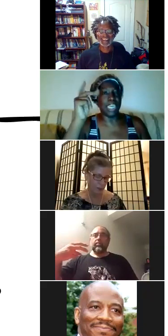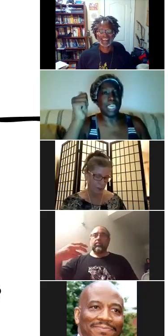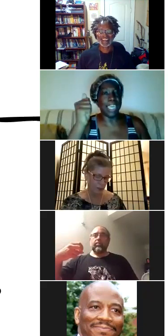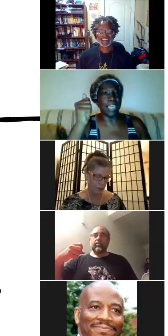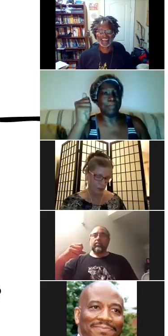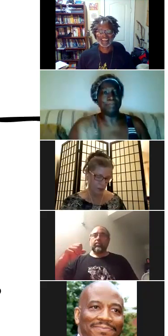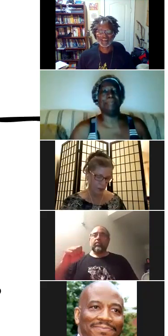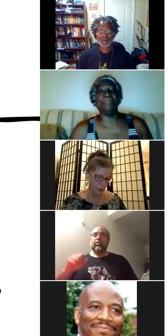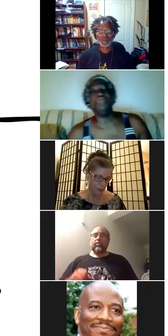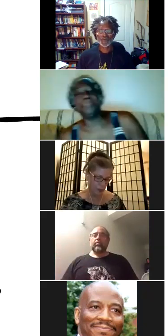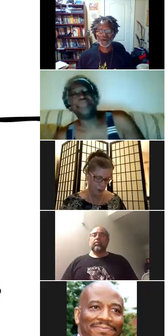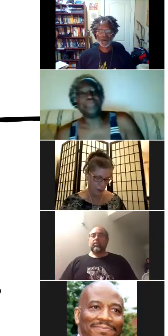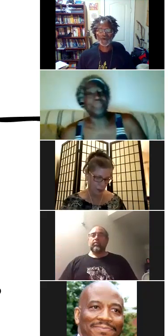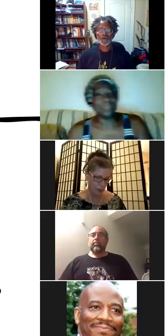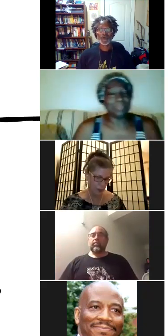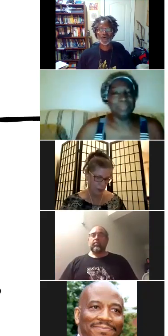Shameka.